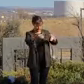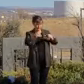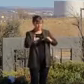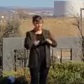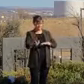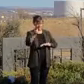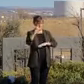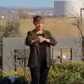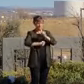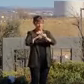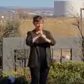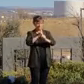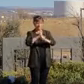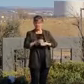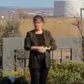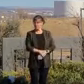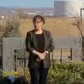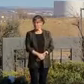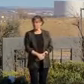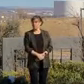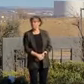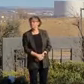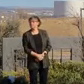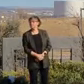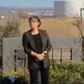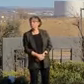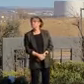sacrifice this past year.